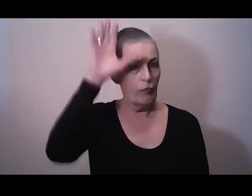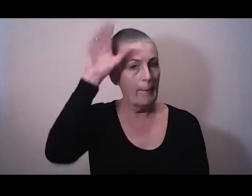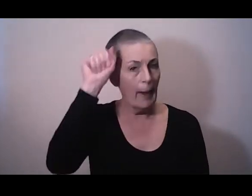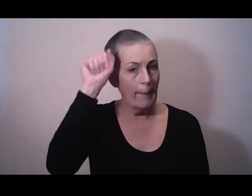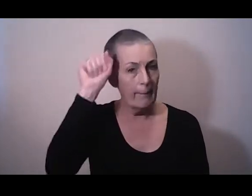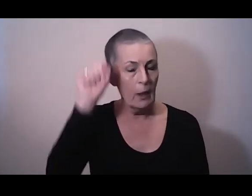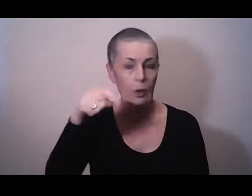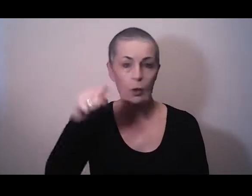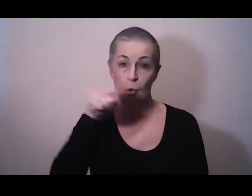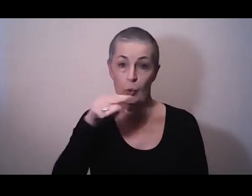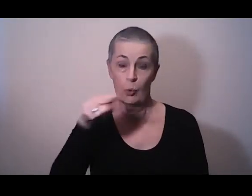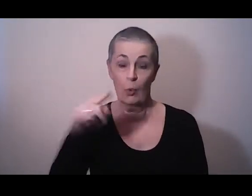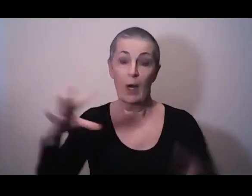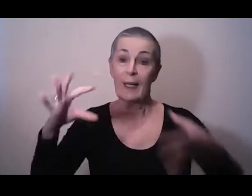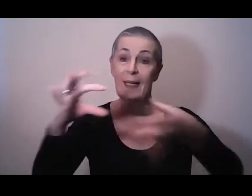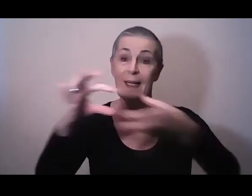to the earth.